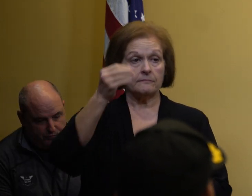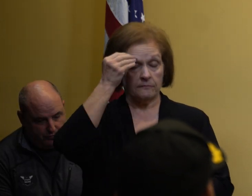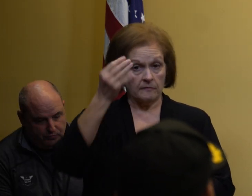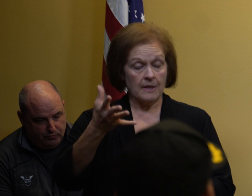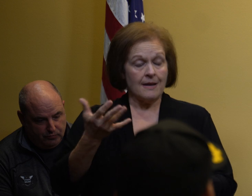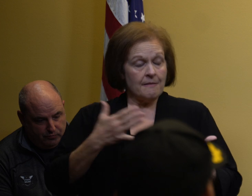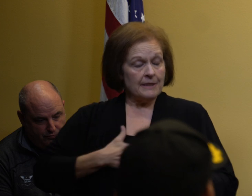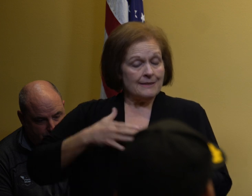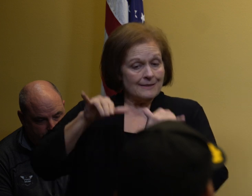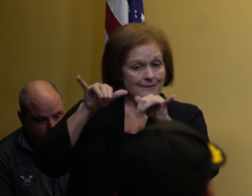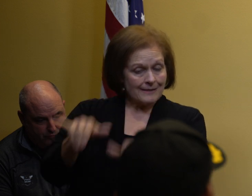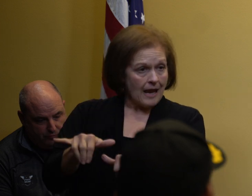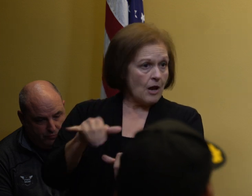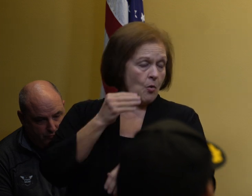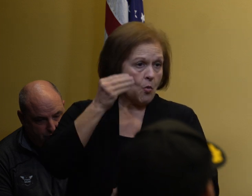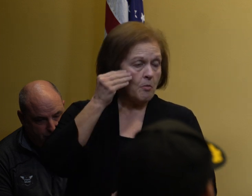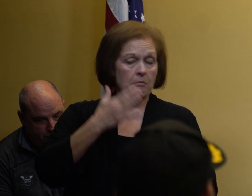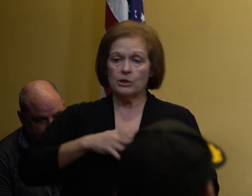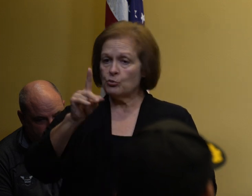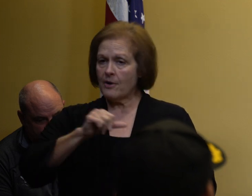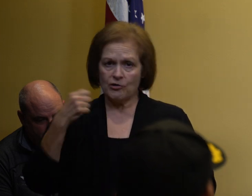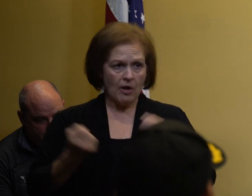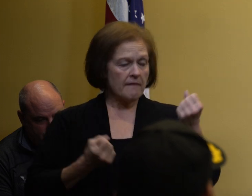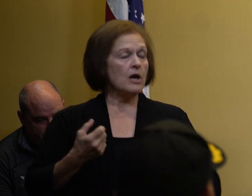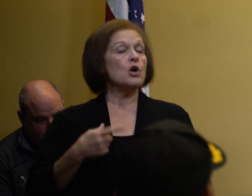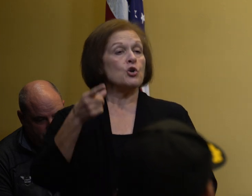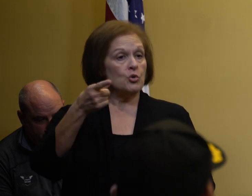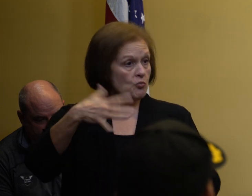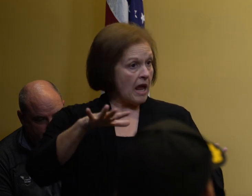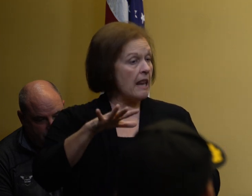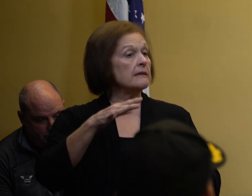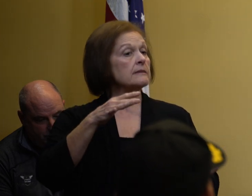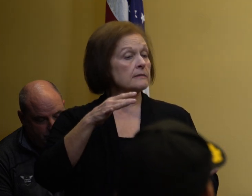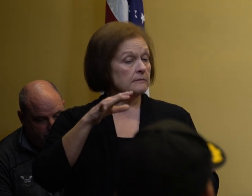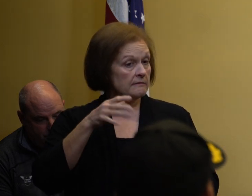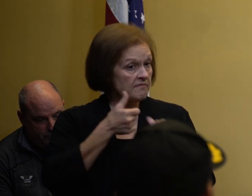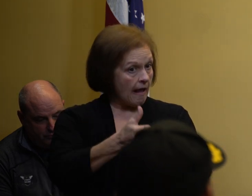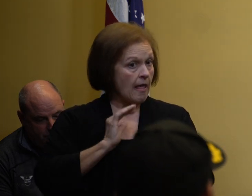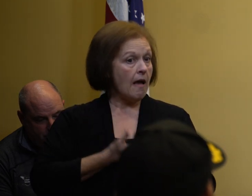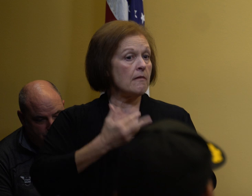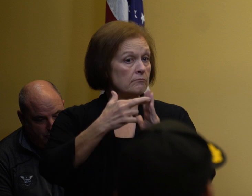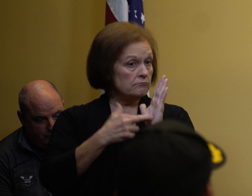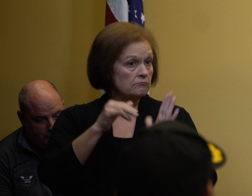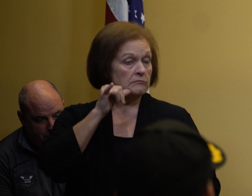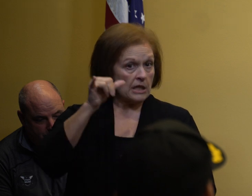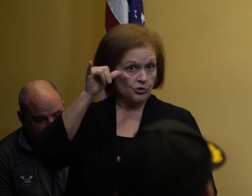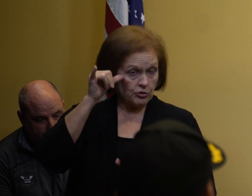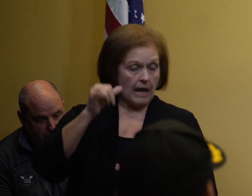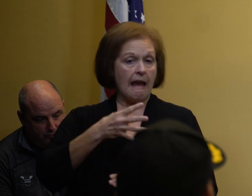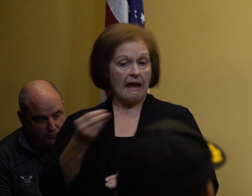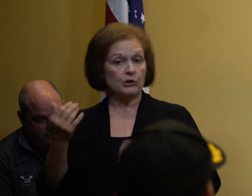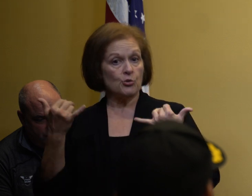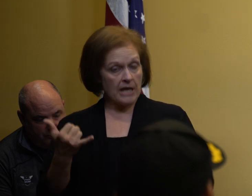hunker down, staying off our roads. You demonstrated that you know what to do last night, and you're continuing to do that throughout the day, but